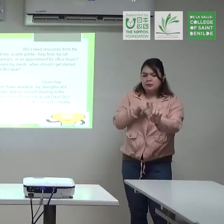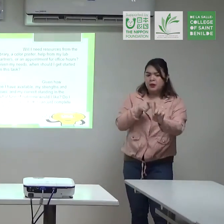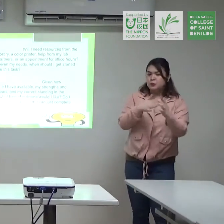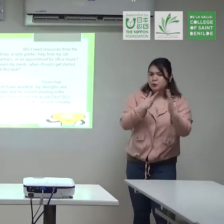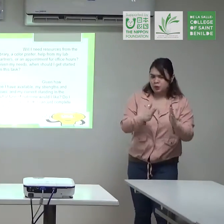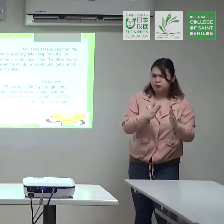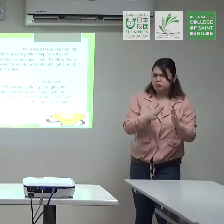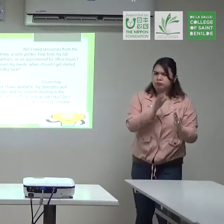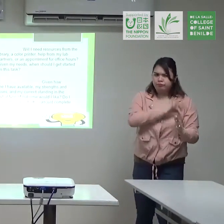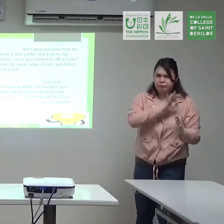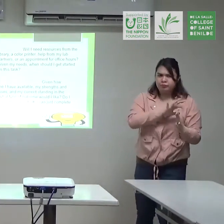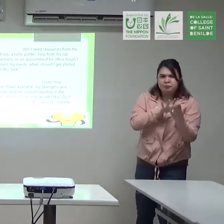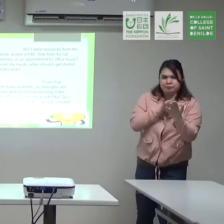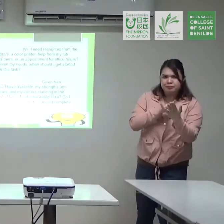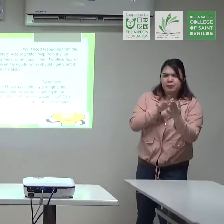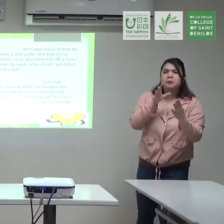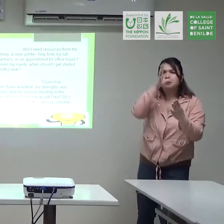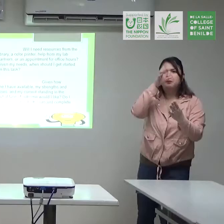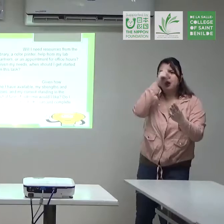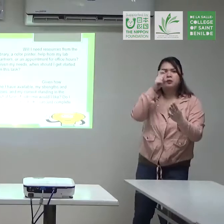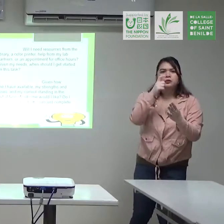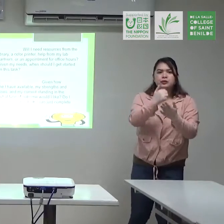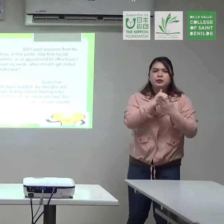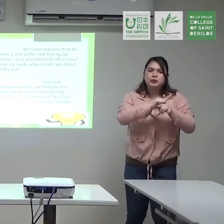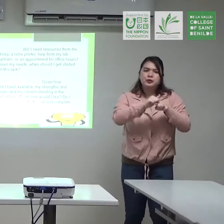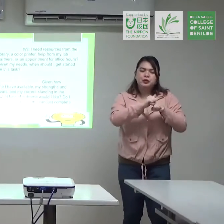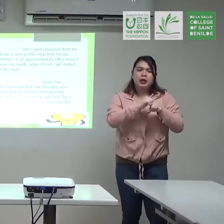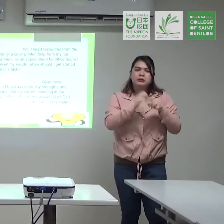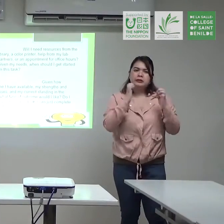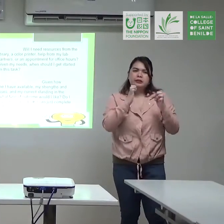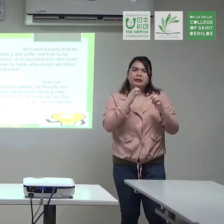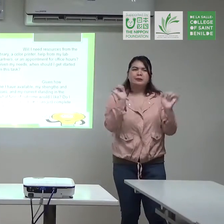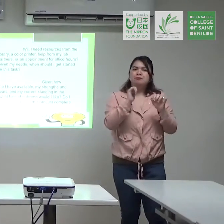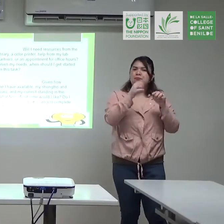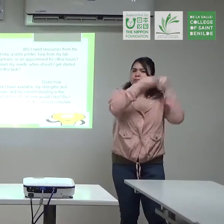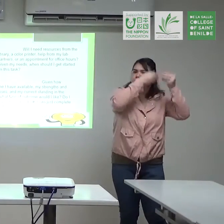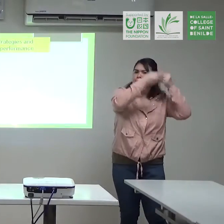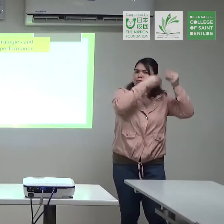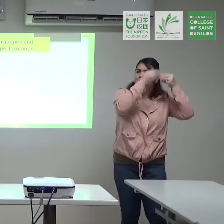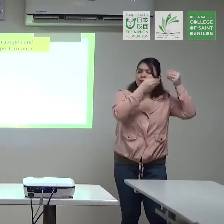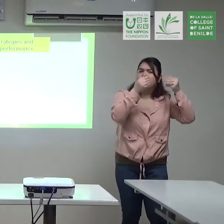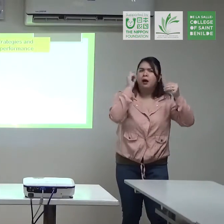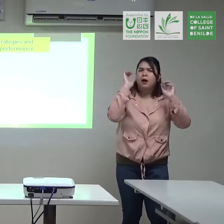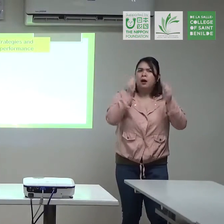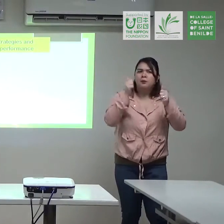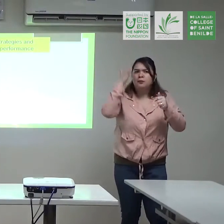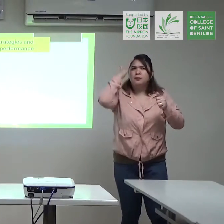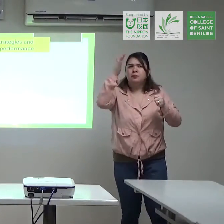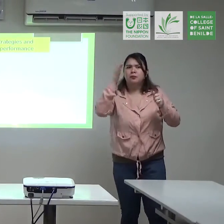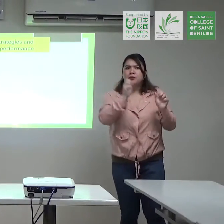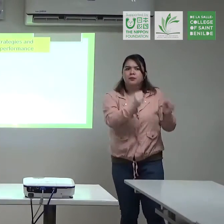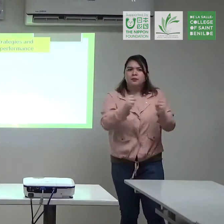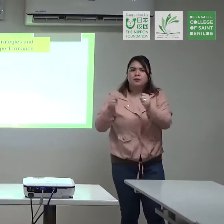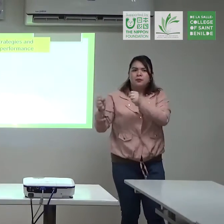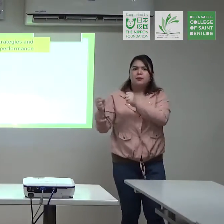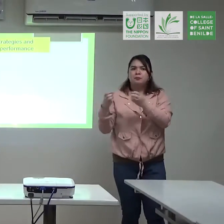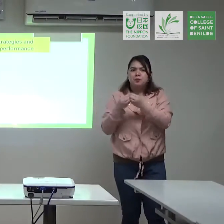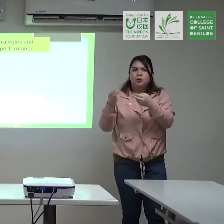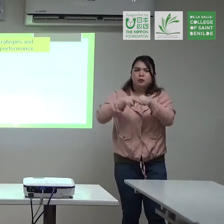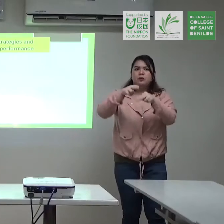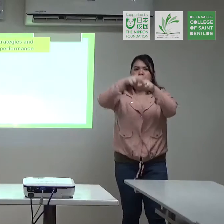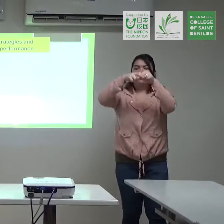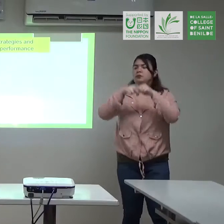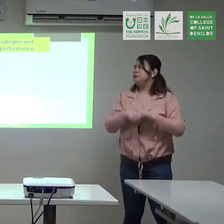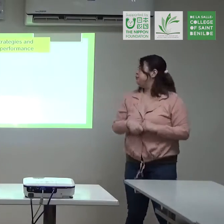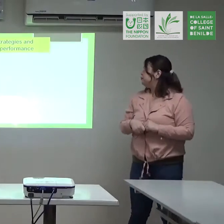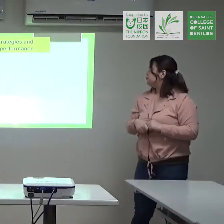the long run because I exercise the strategies, thinking strategies. Use strategies